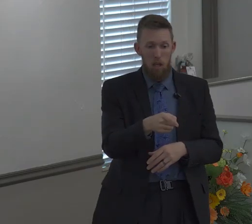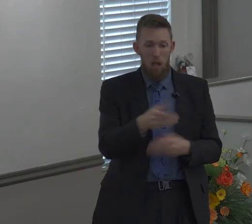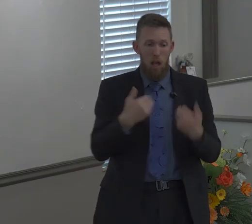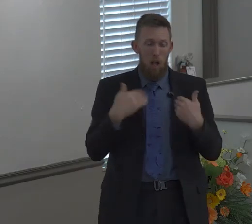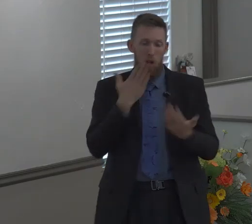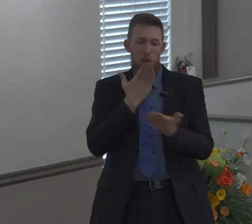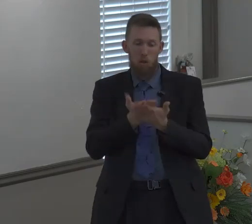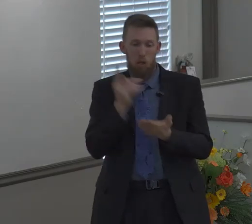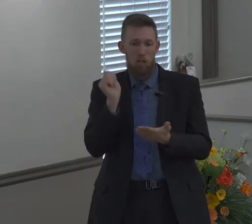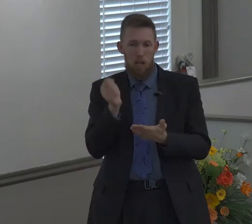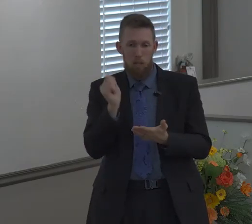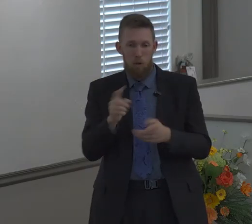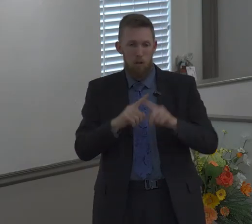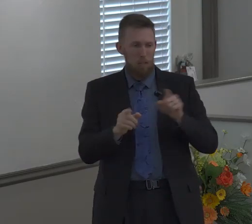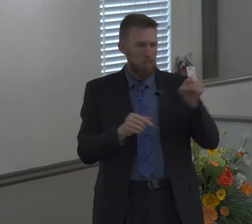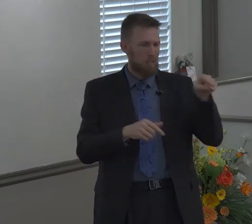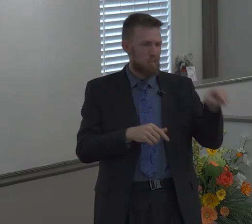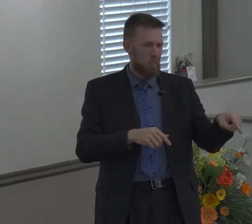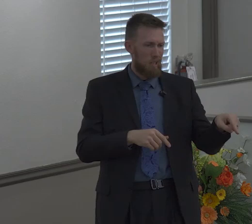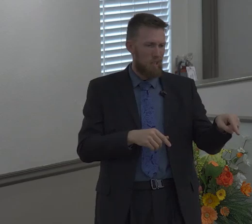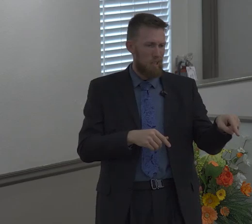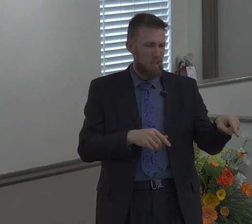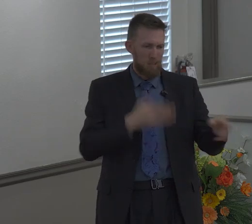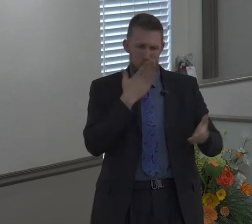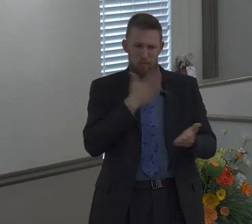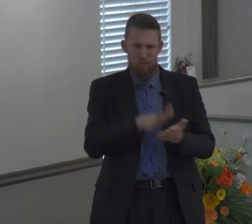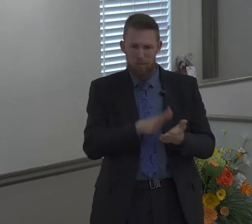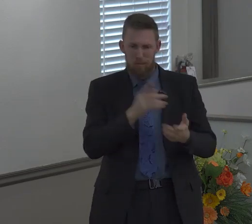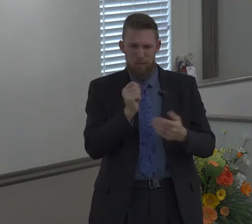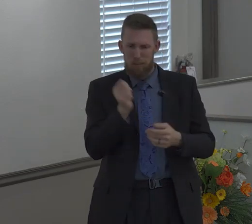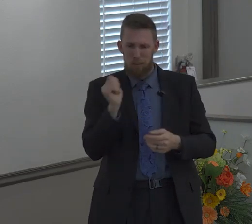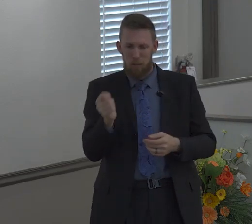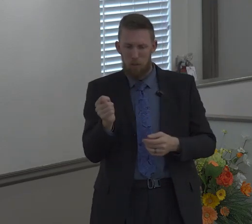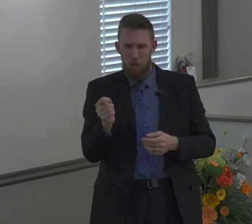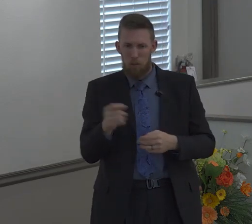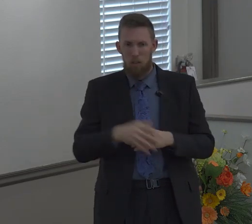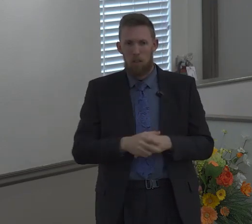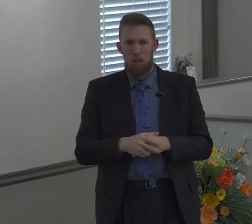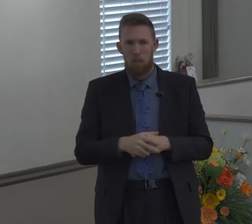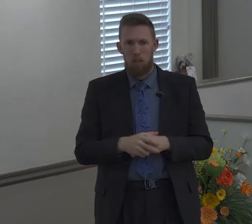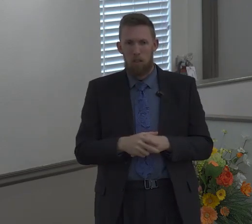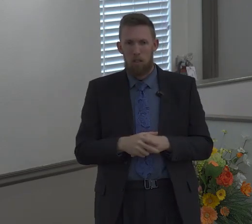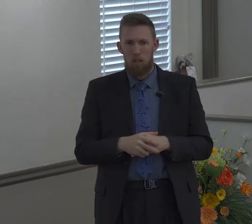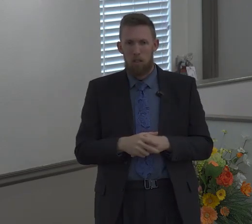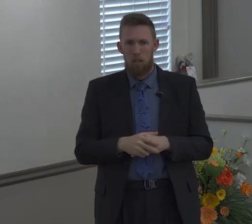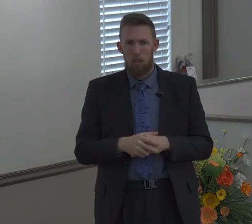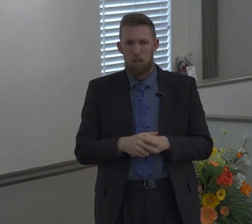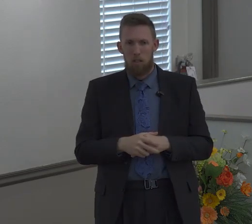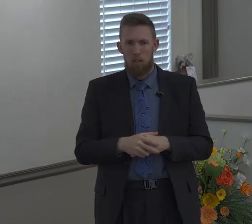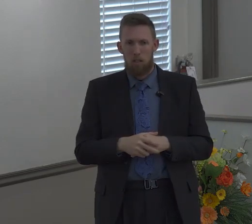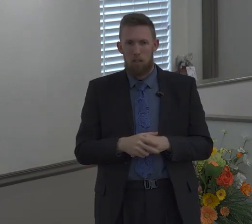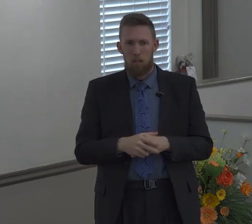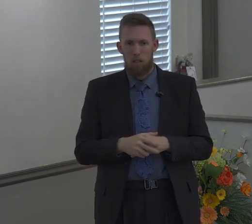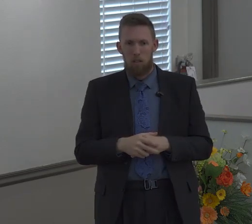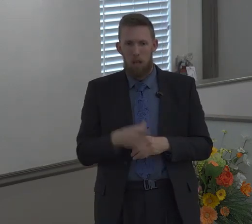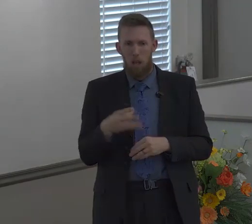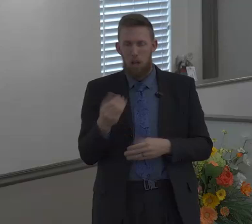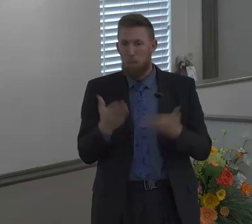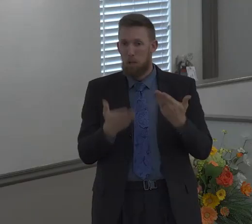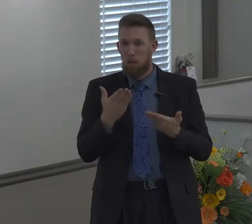was really living for the Lord. This person was faithful. This person this person that. But then all of a